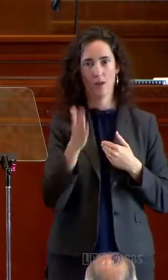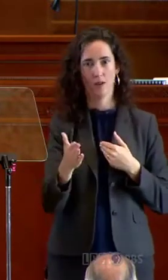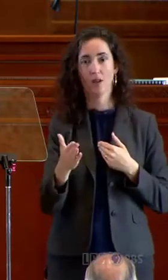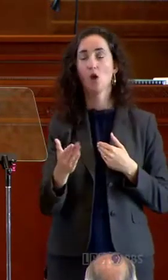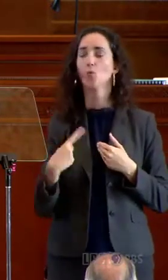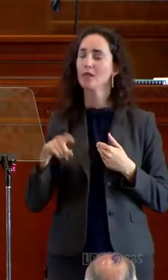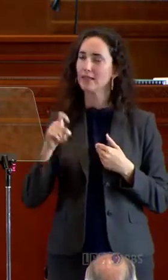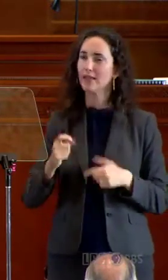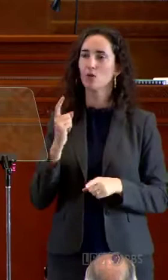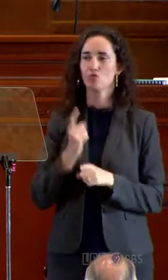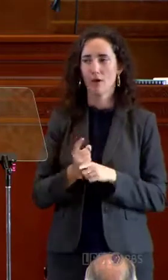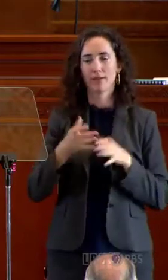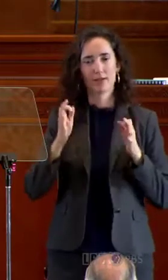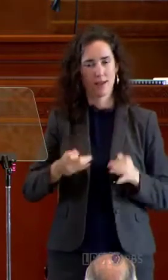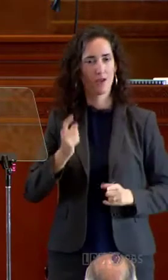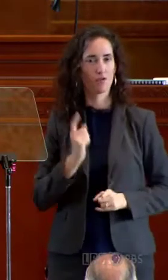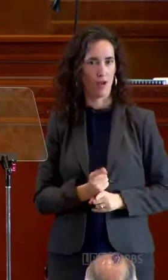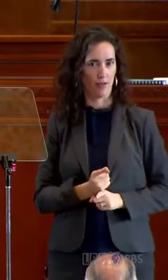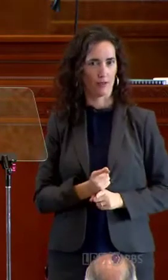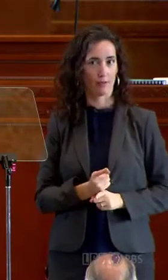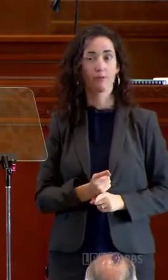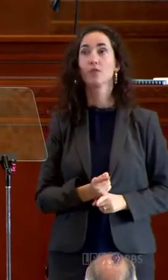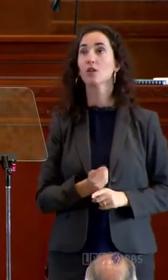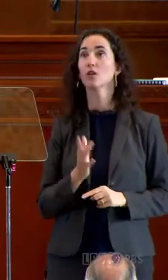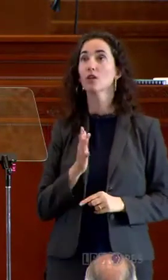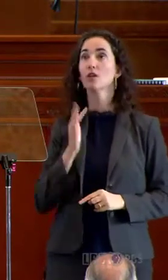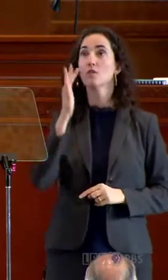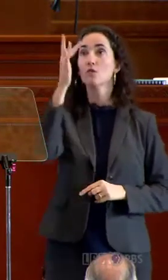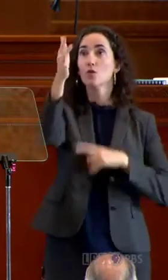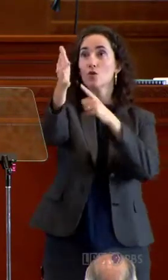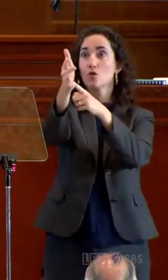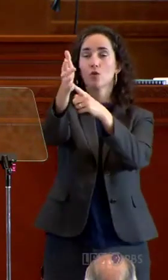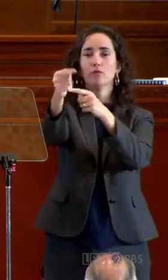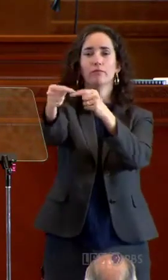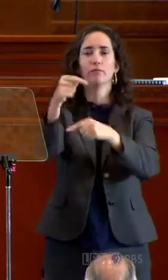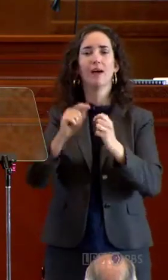right. Shaping the future always